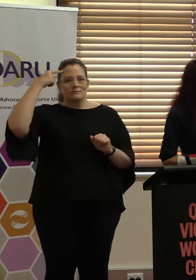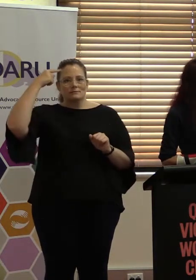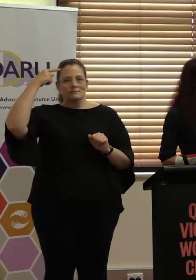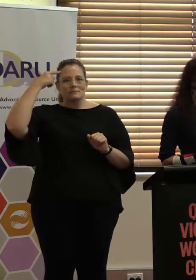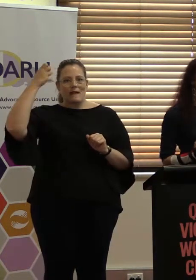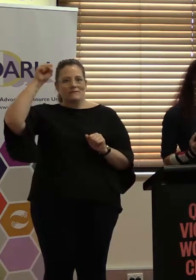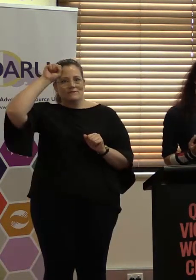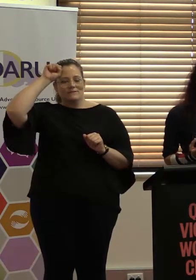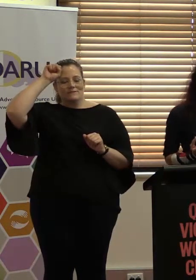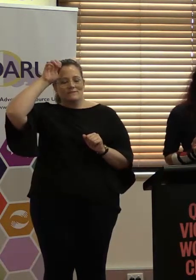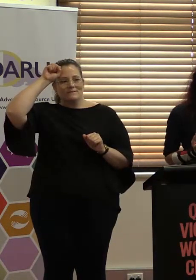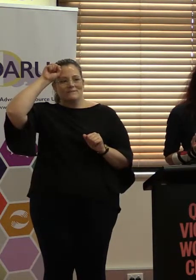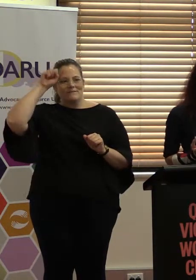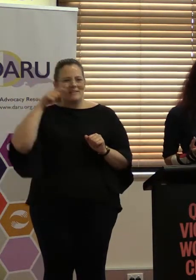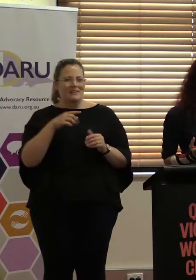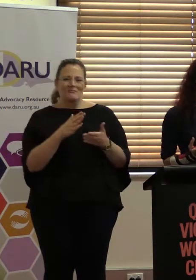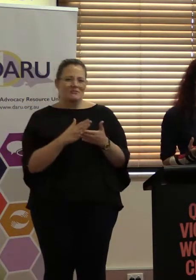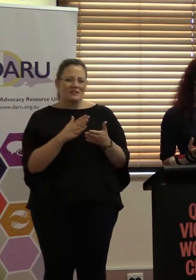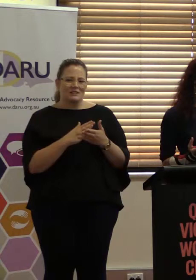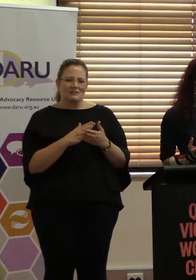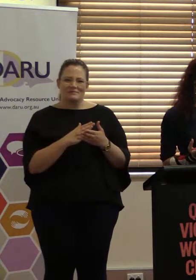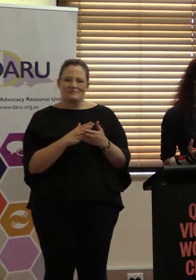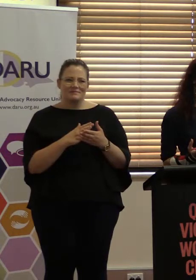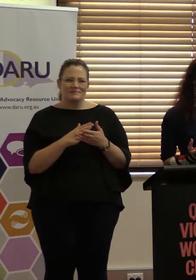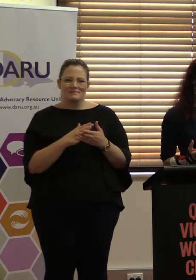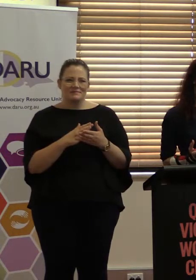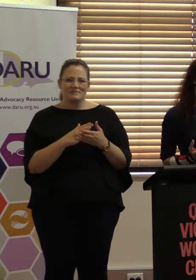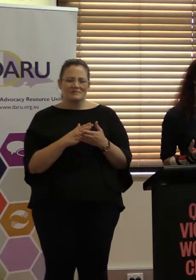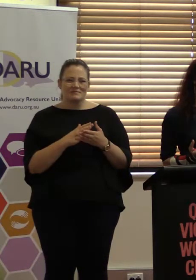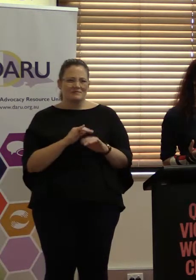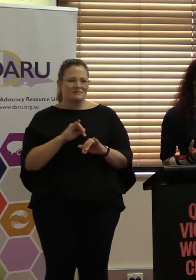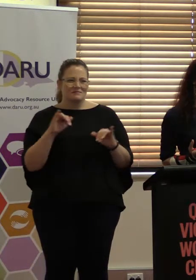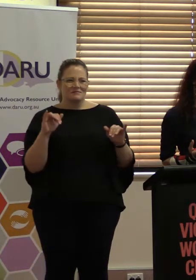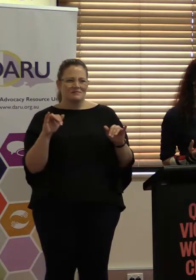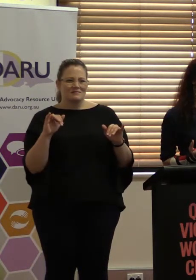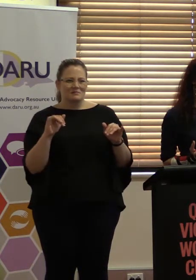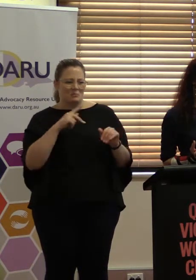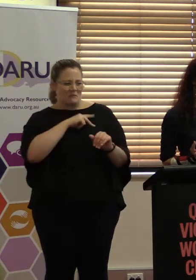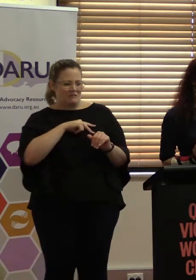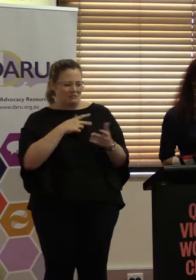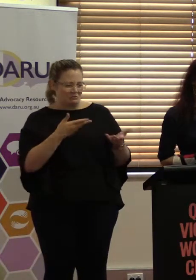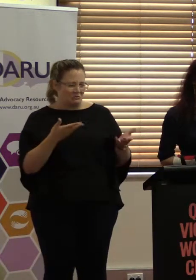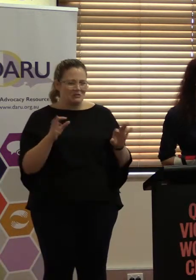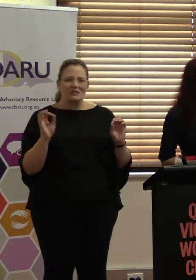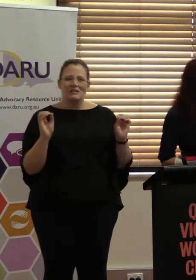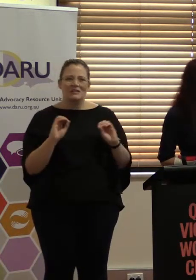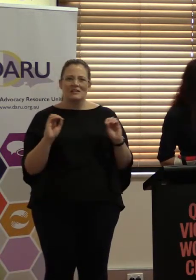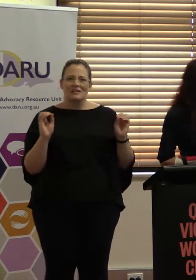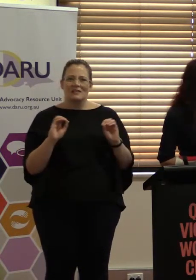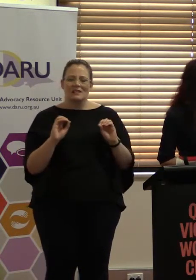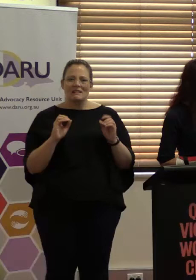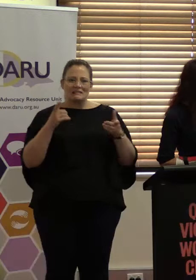And so it's the worst and most embarrassing level of professionalism that is brought to kids